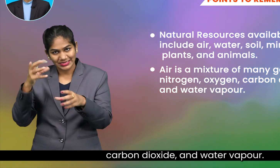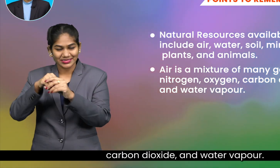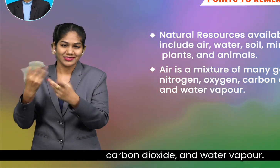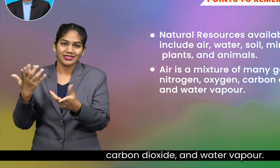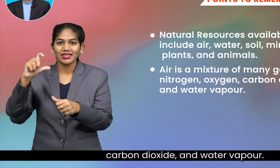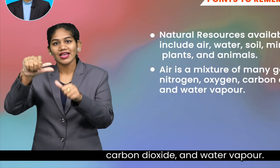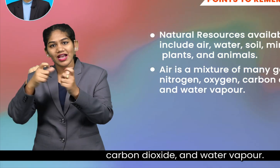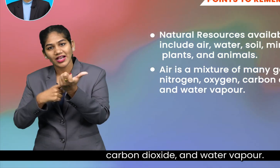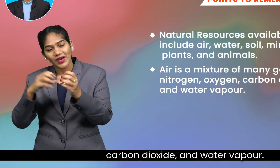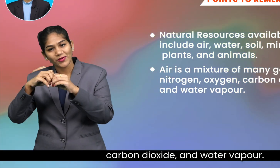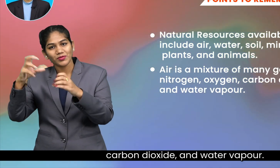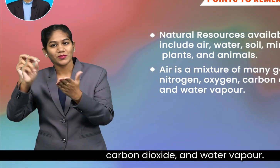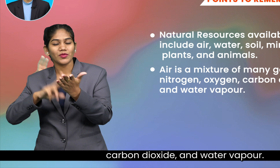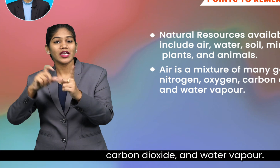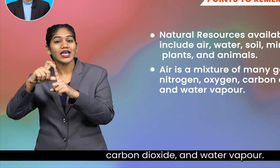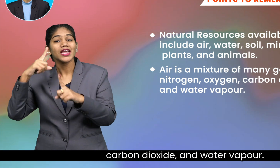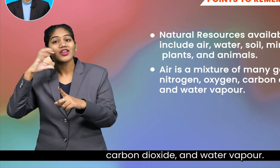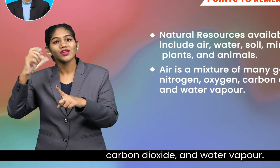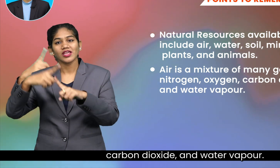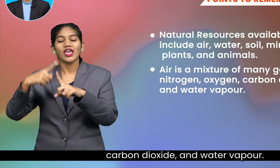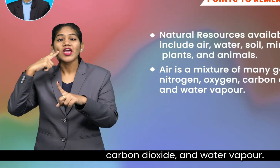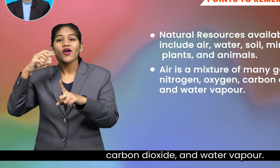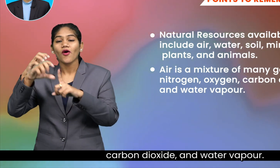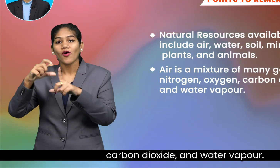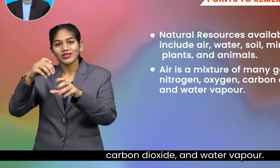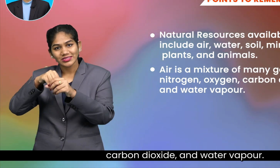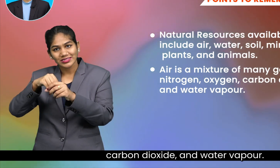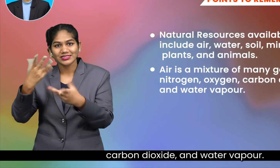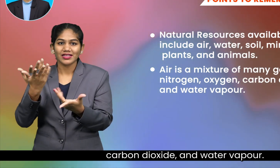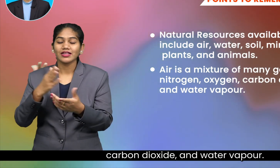carbon dioxide and water vapor.